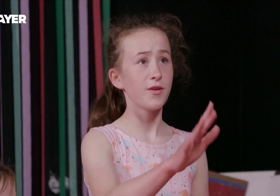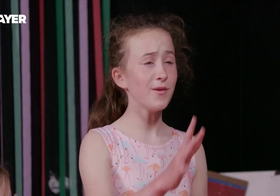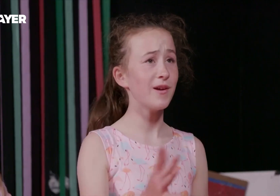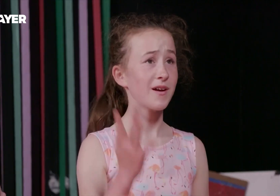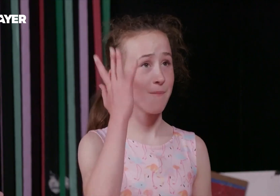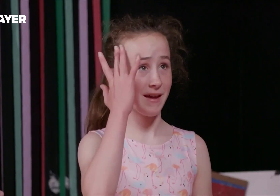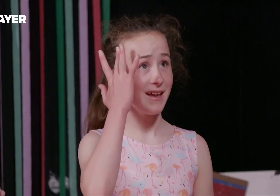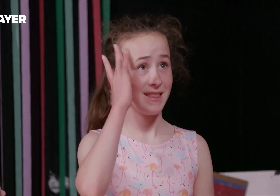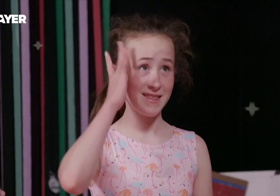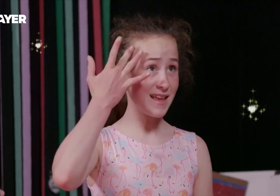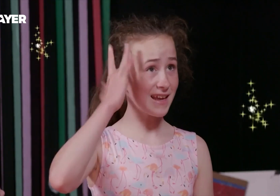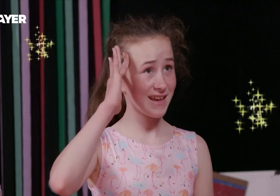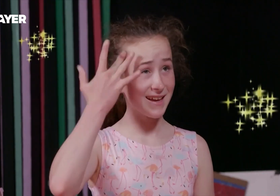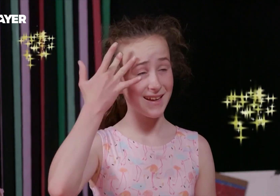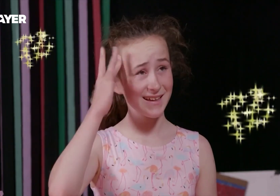You look a bit silly.